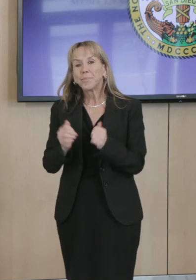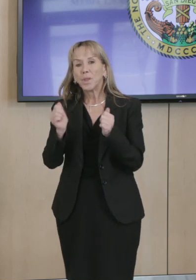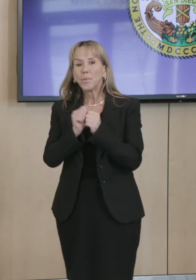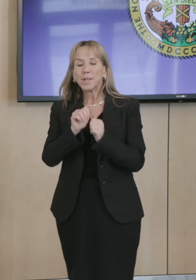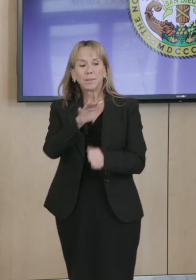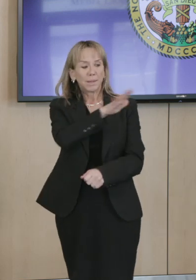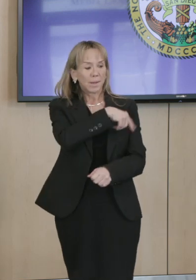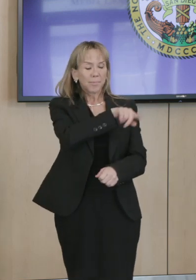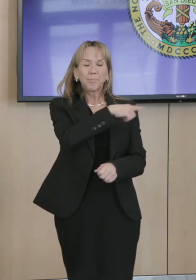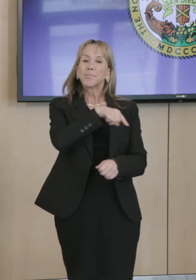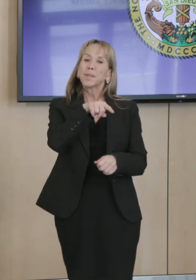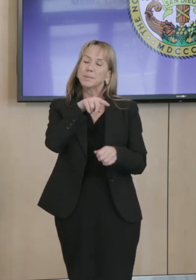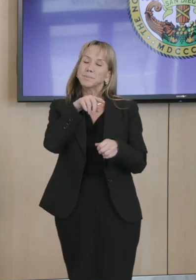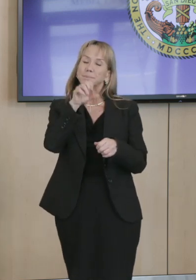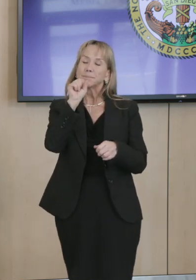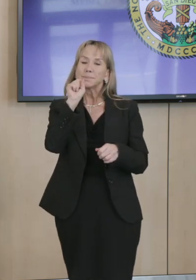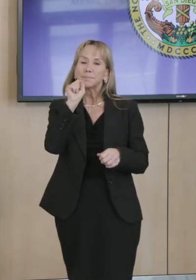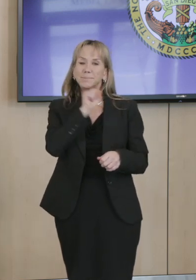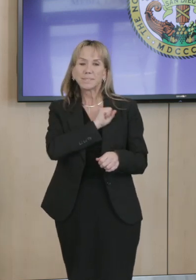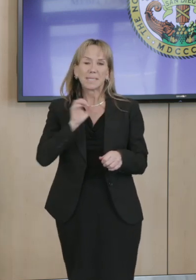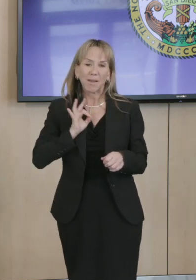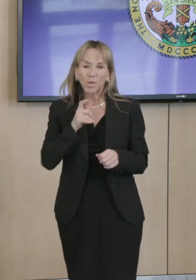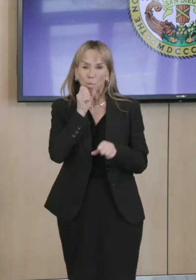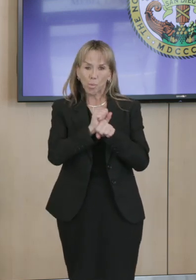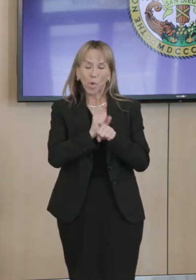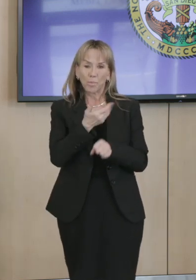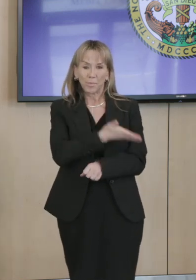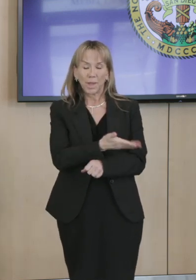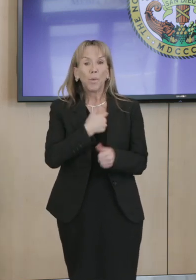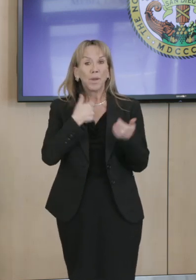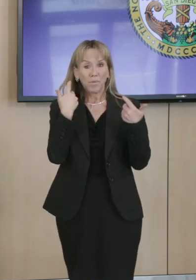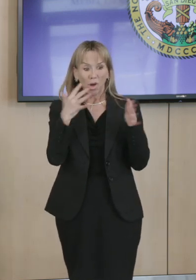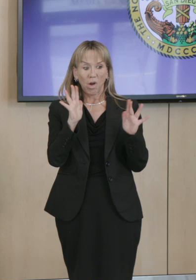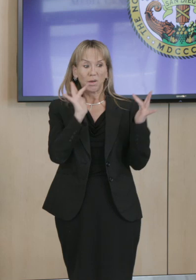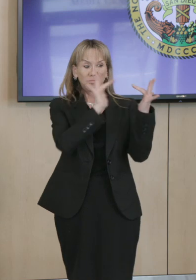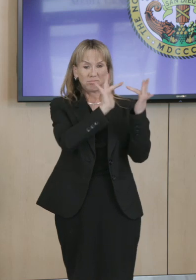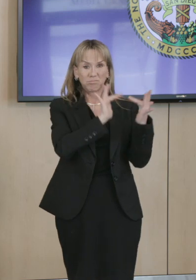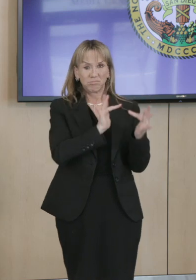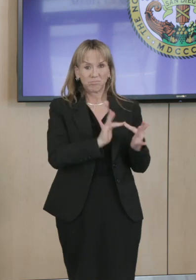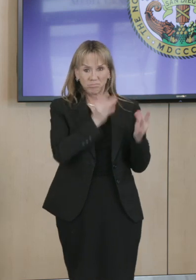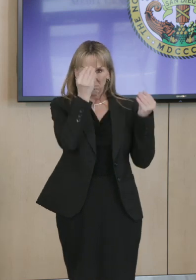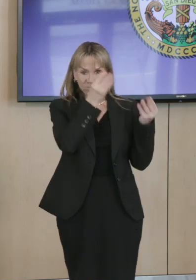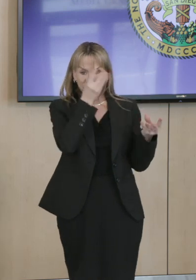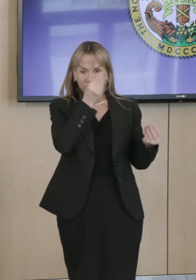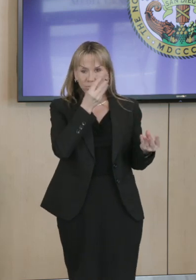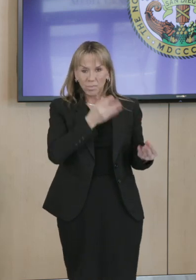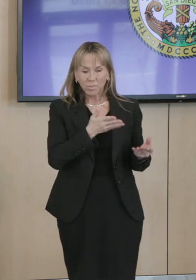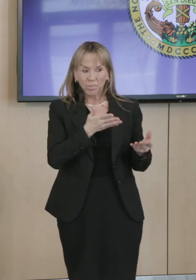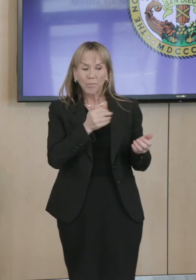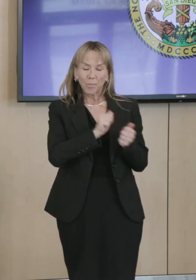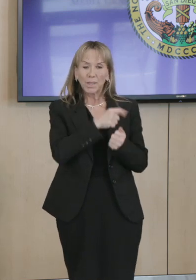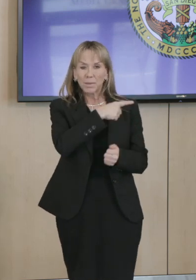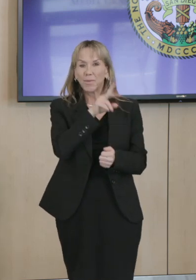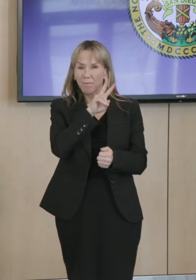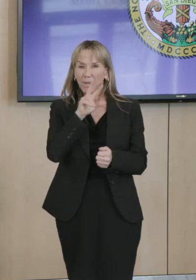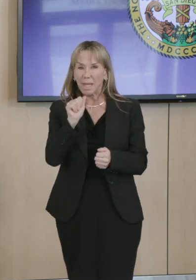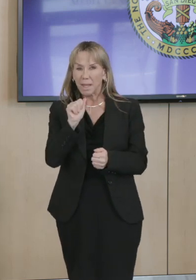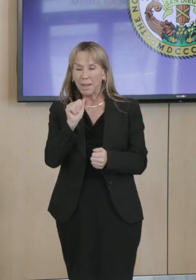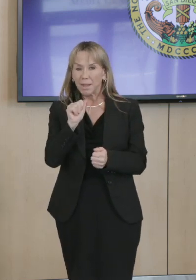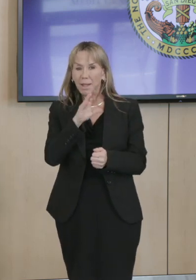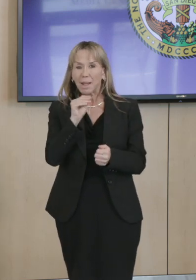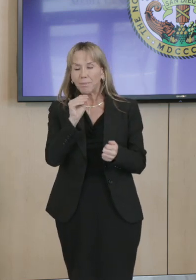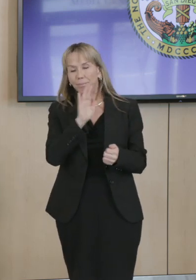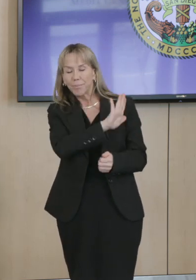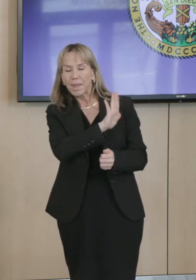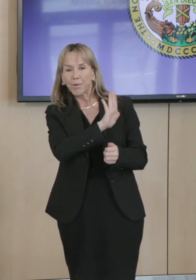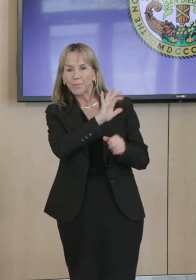staff at that site. We have done some notifications through that through the VA and through their